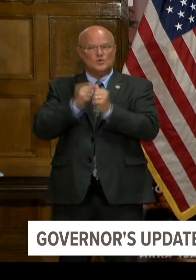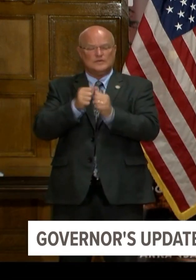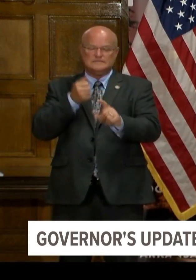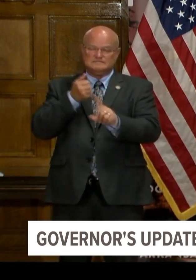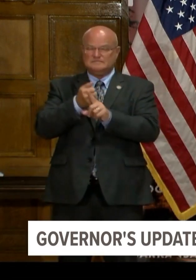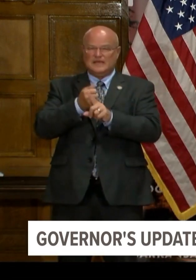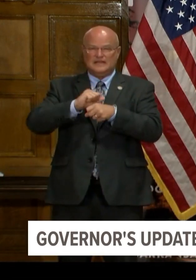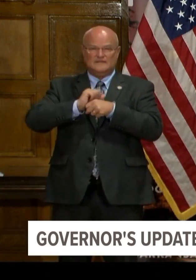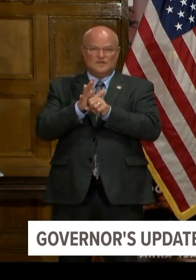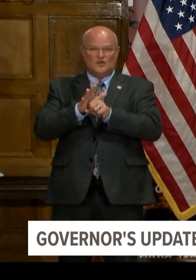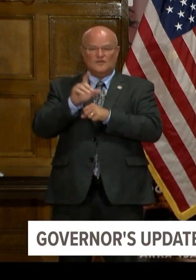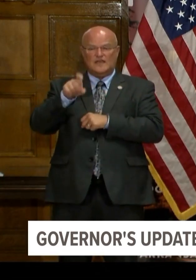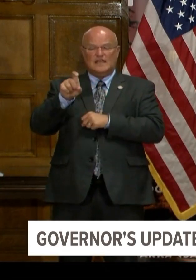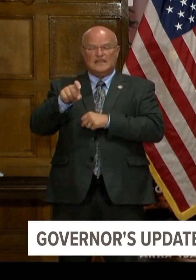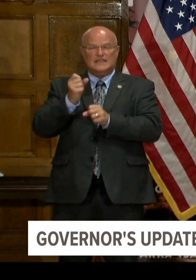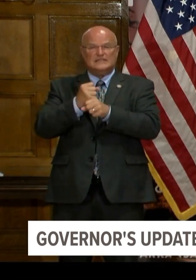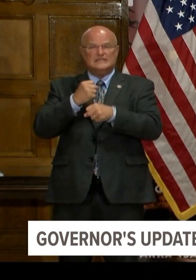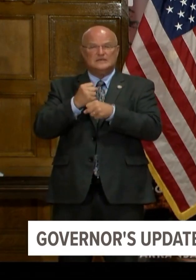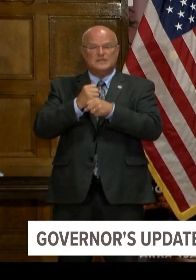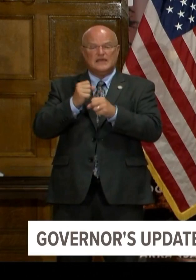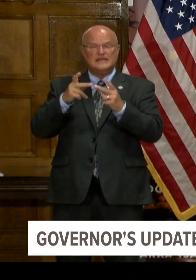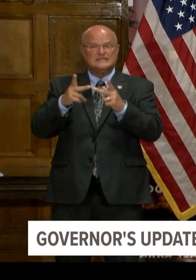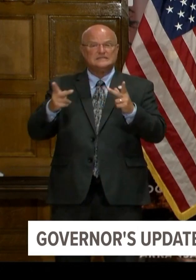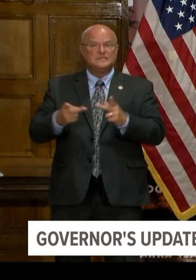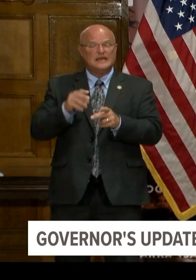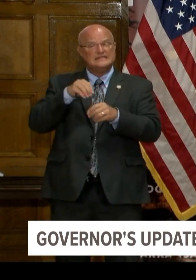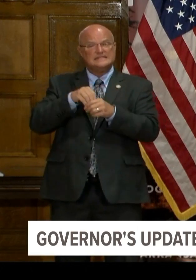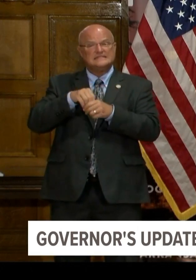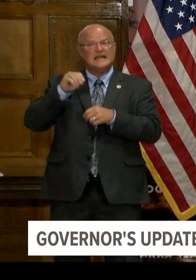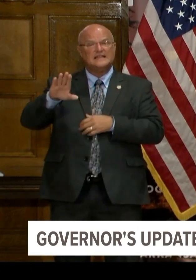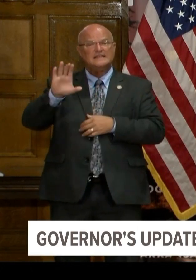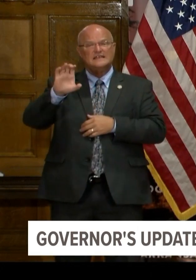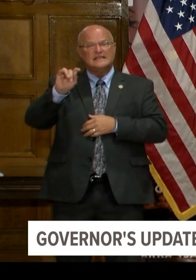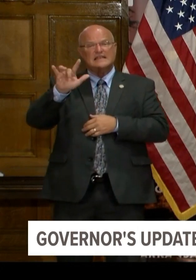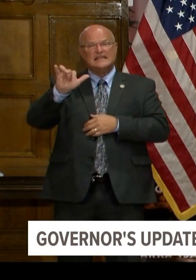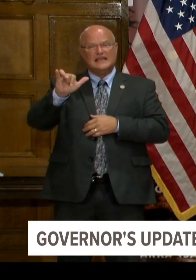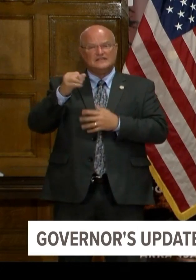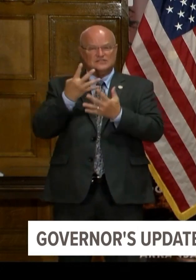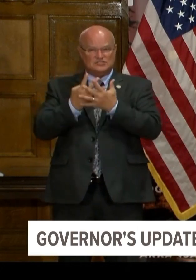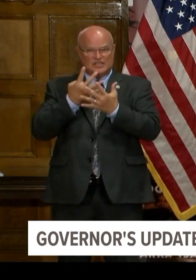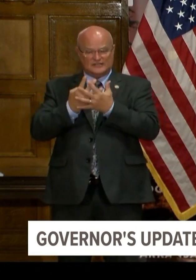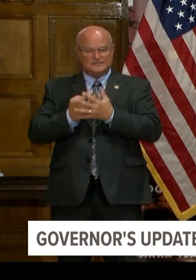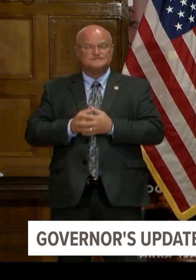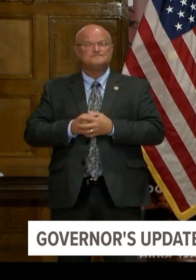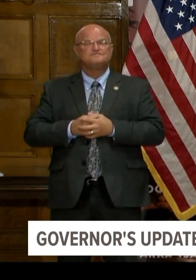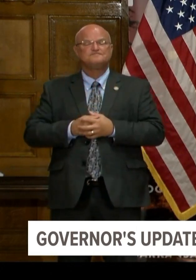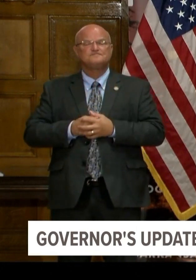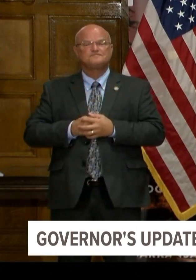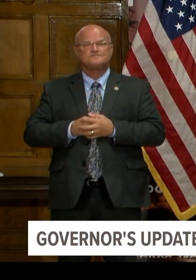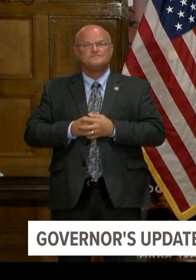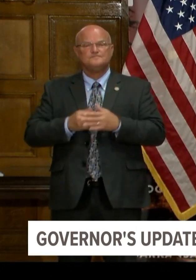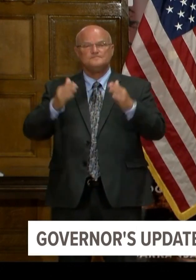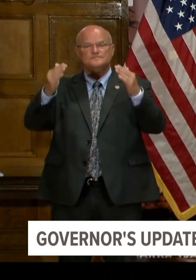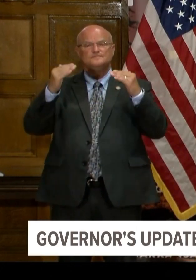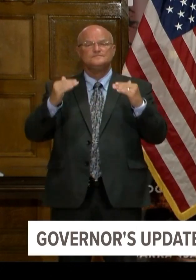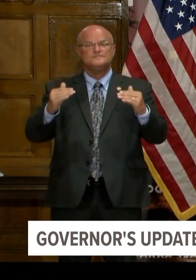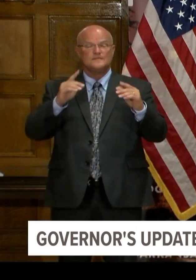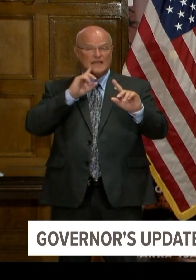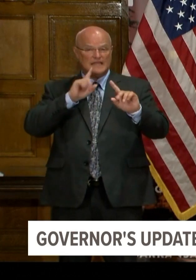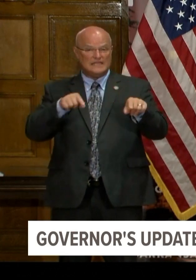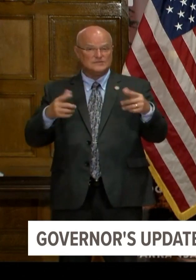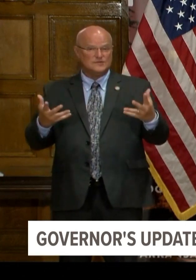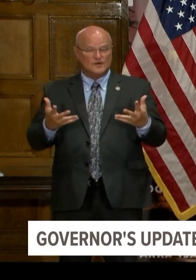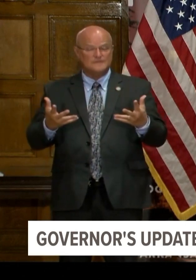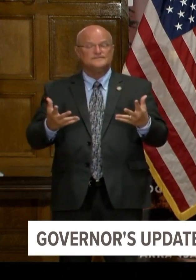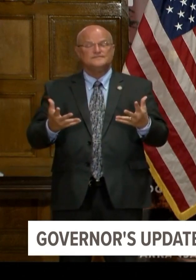COVID and their need to create space within their county jails. The next announcement I want to make